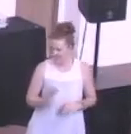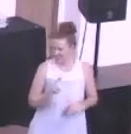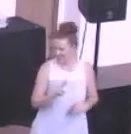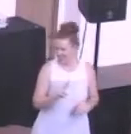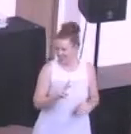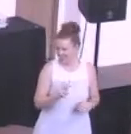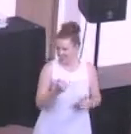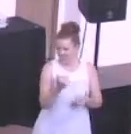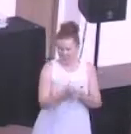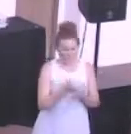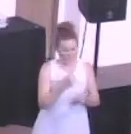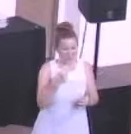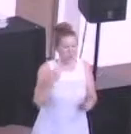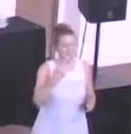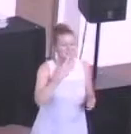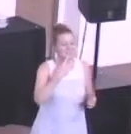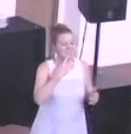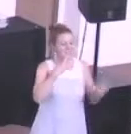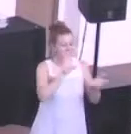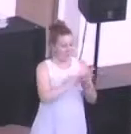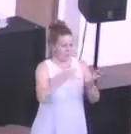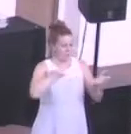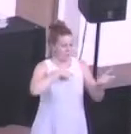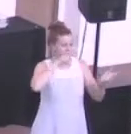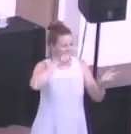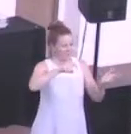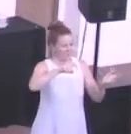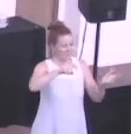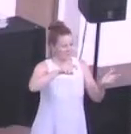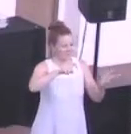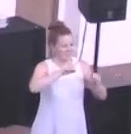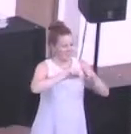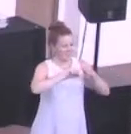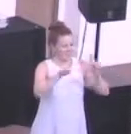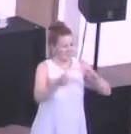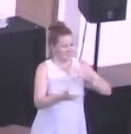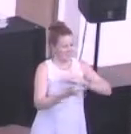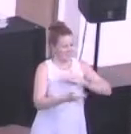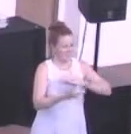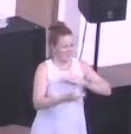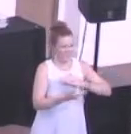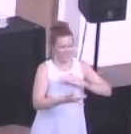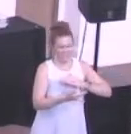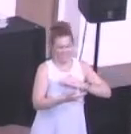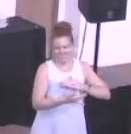Okay, everyone say, we need... Different technology.